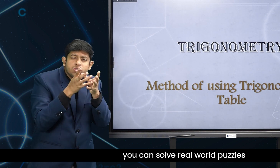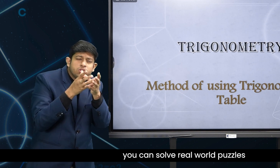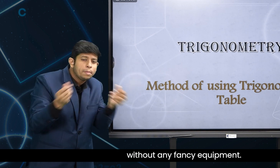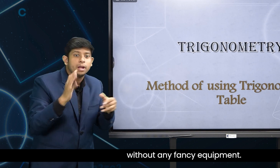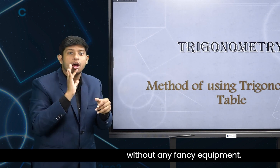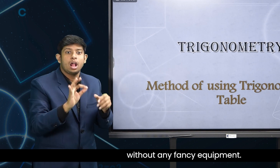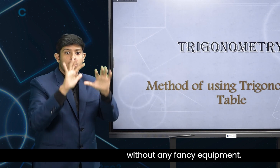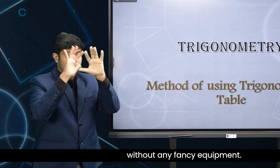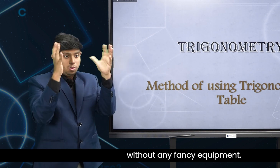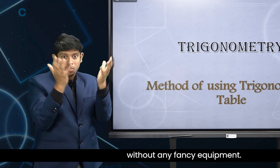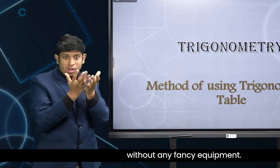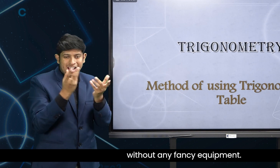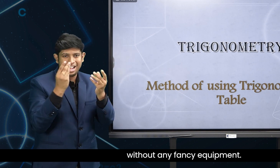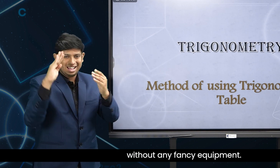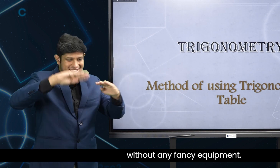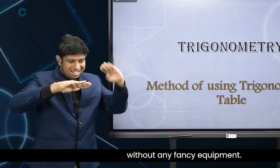puzzles without any fancy equipment.